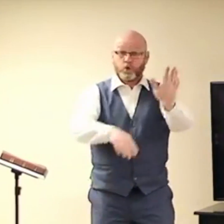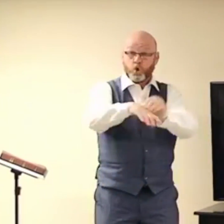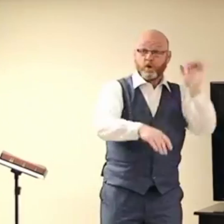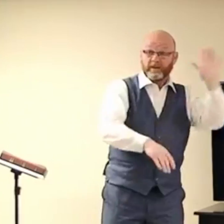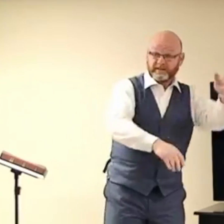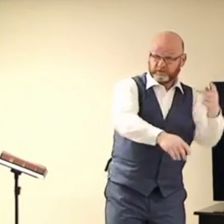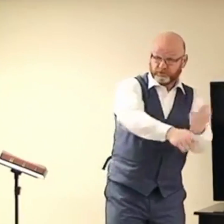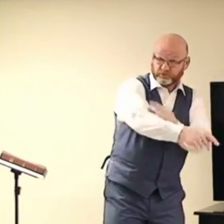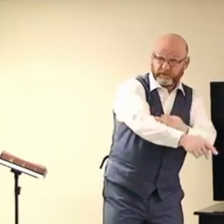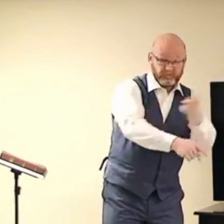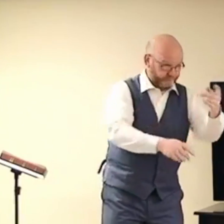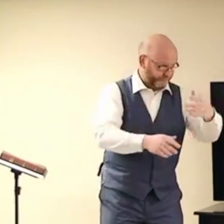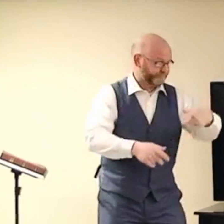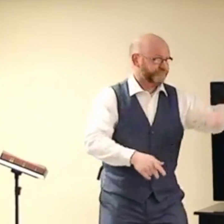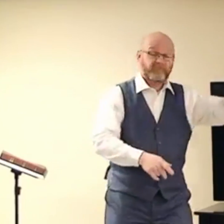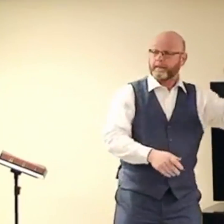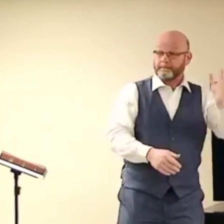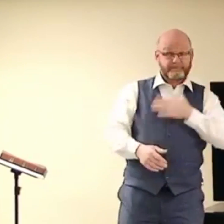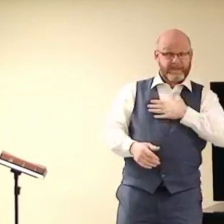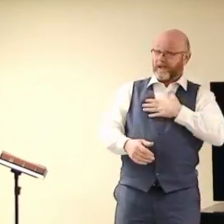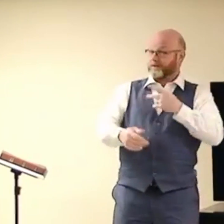Chris's sheep would follow him.